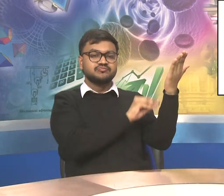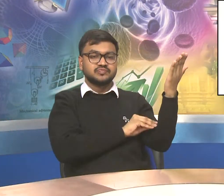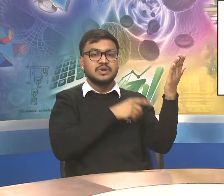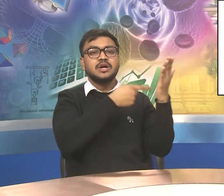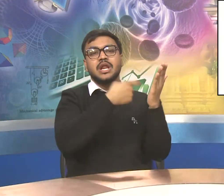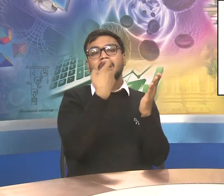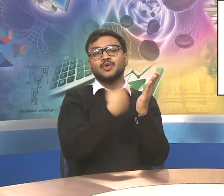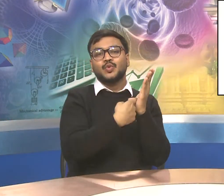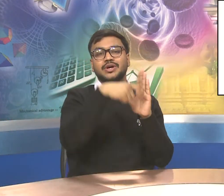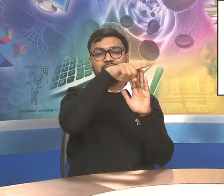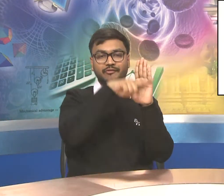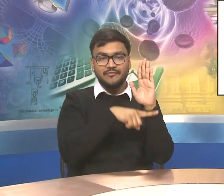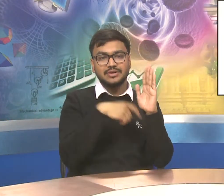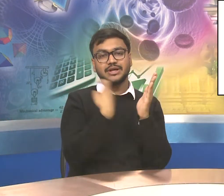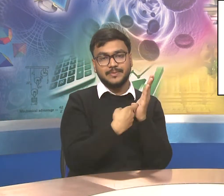So, the current information